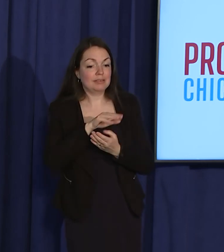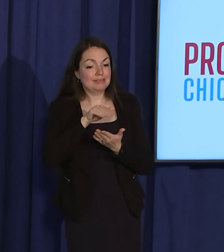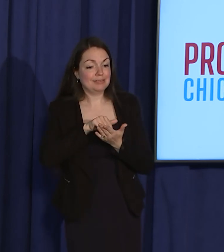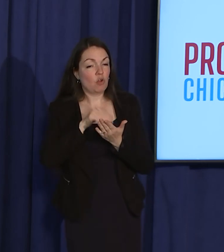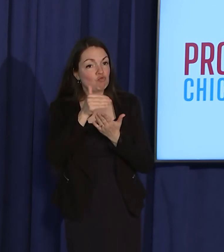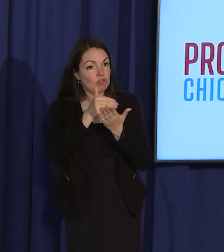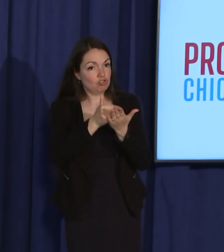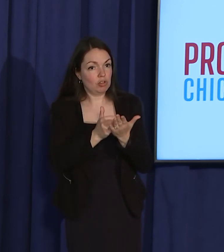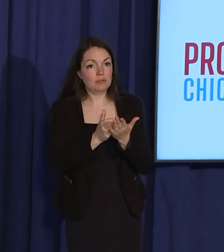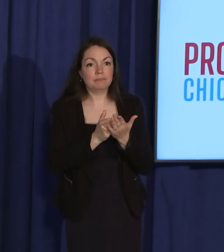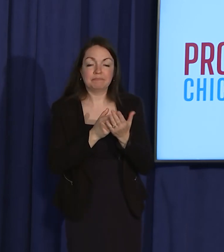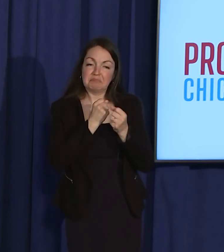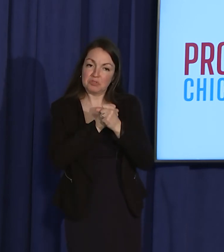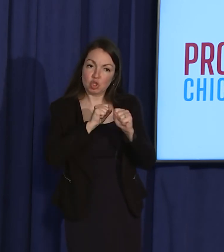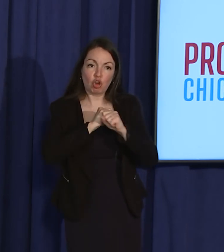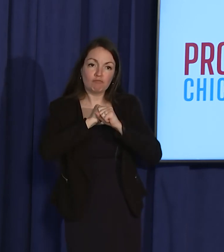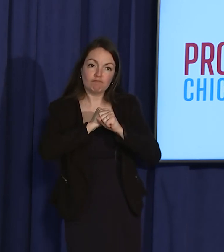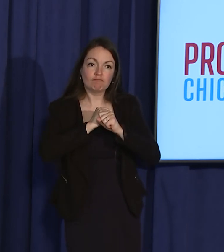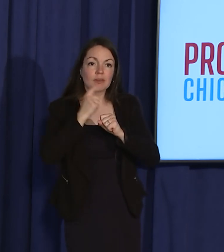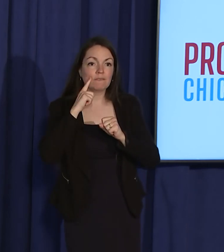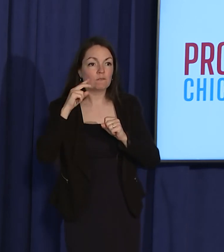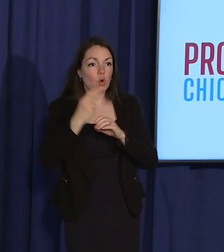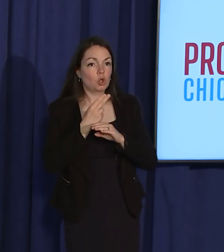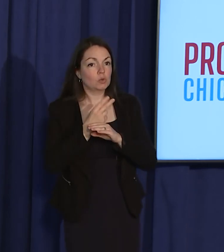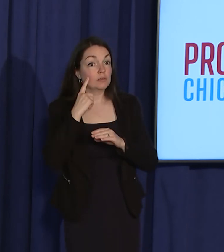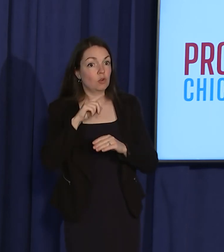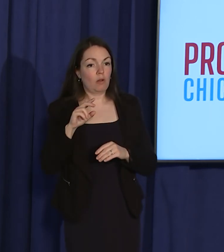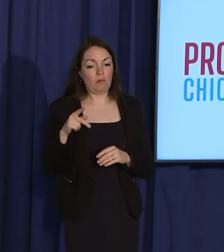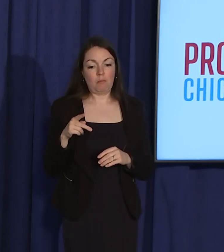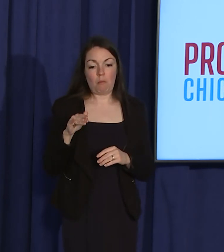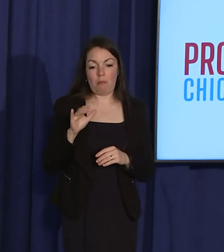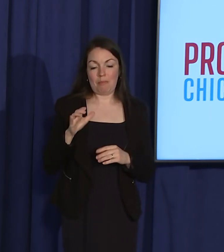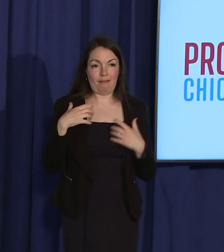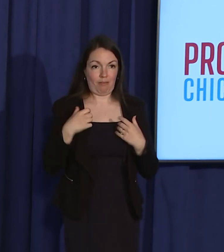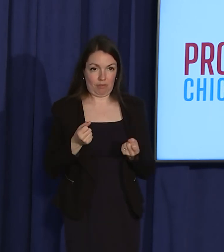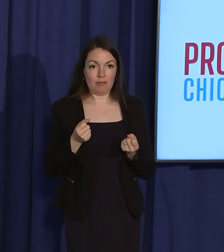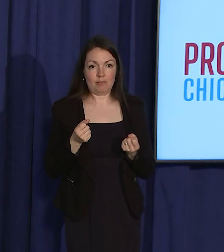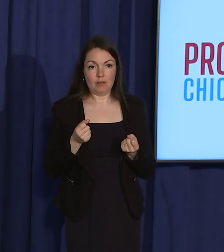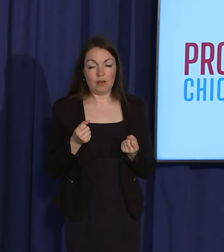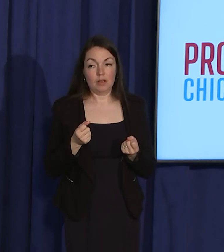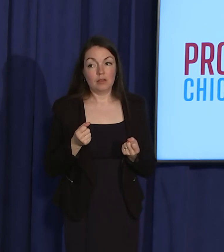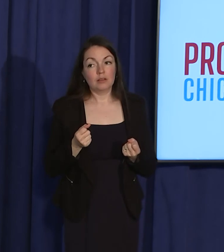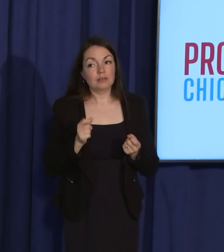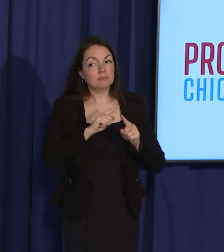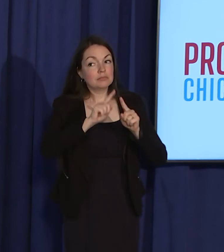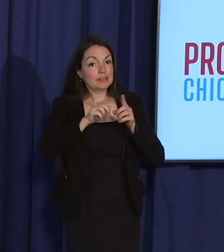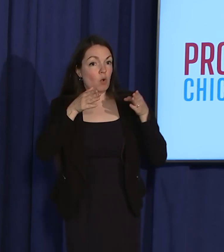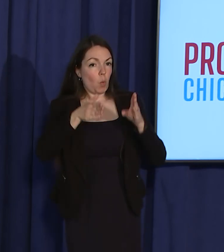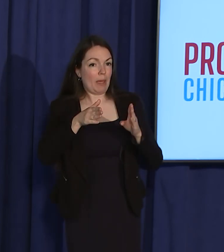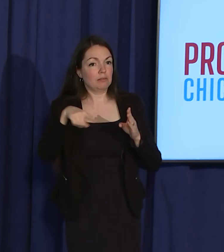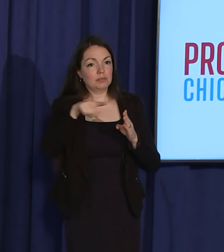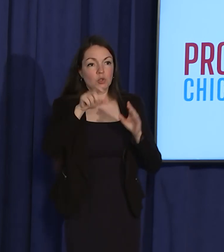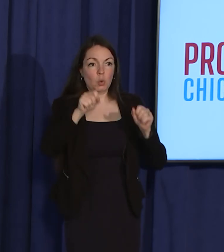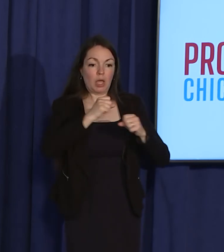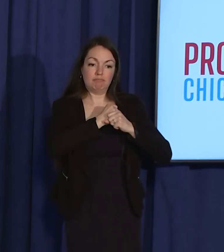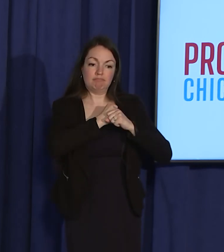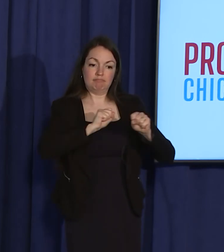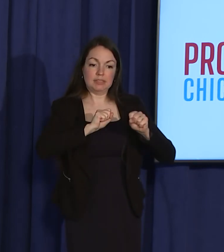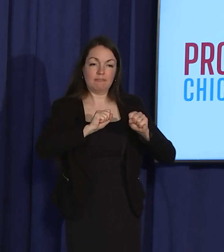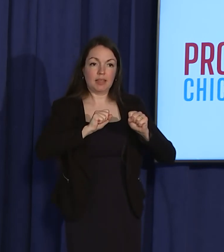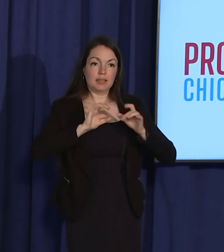registry. It's kept very secure. It's only used for public health. But there will be ways that you'll be able to sort of securely link to